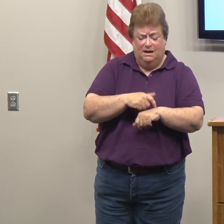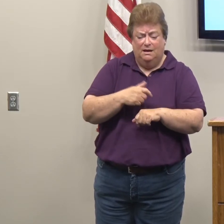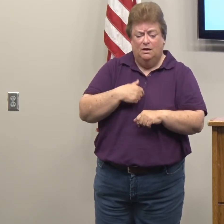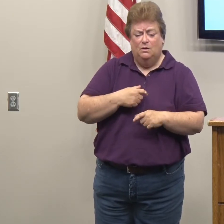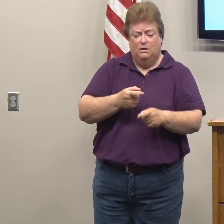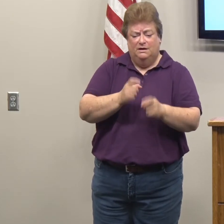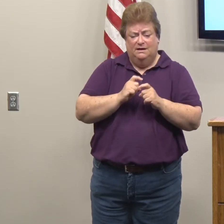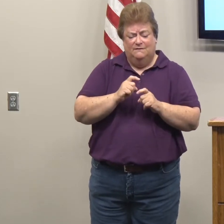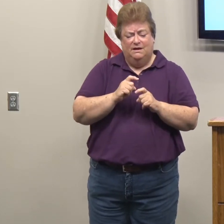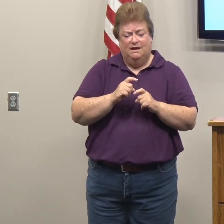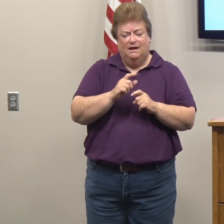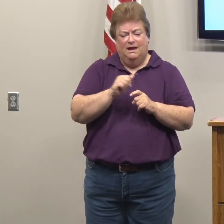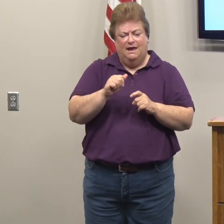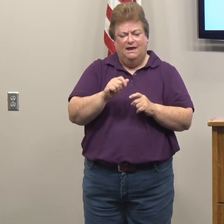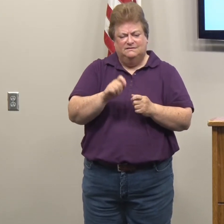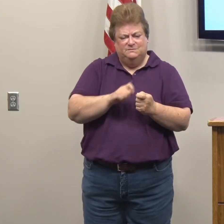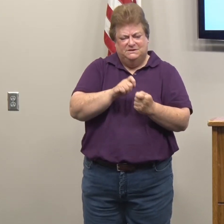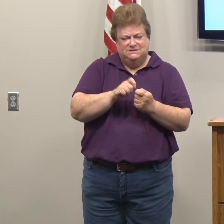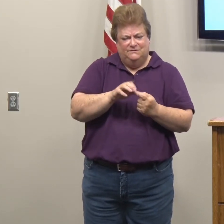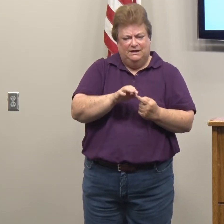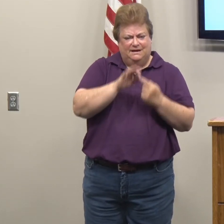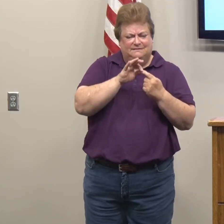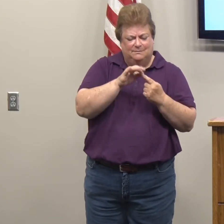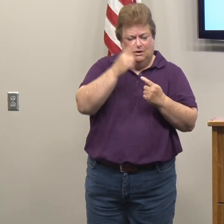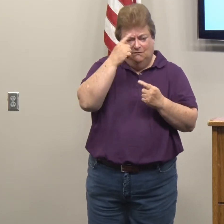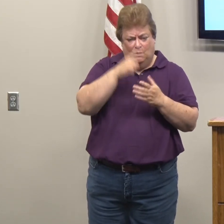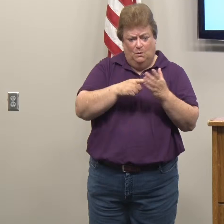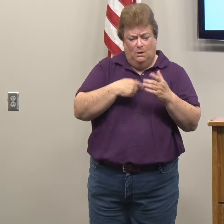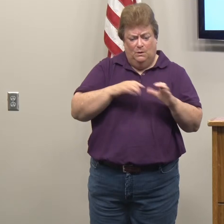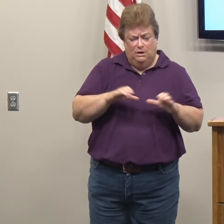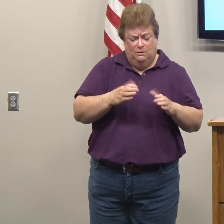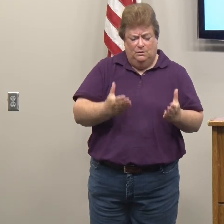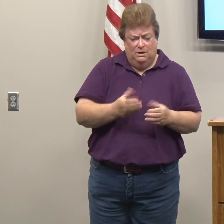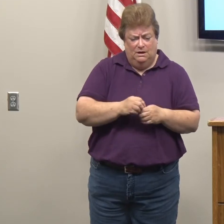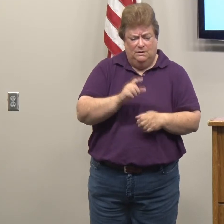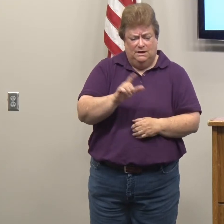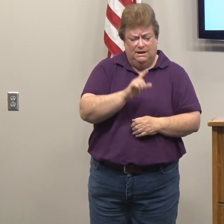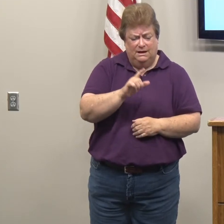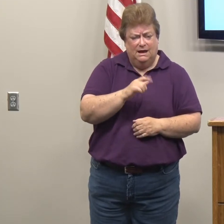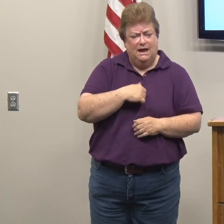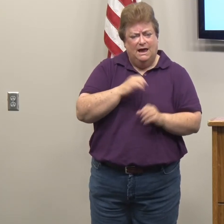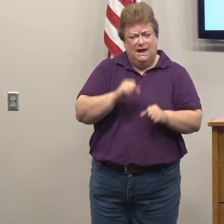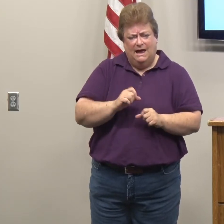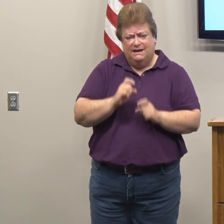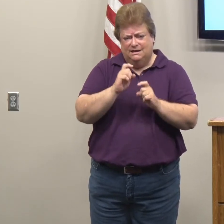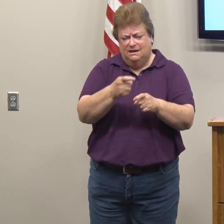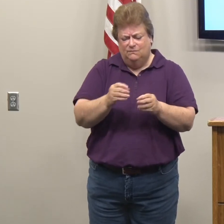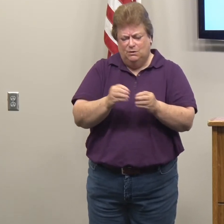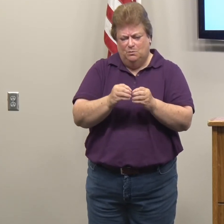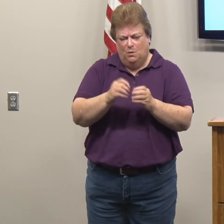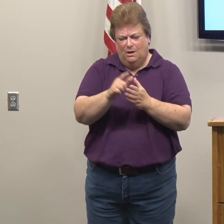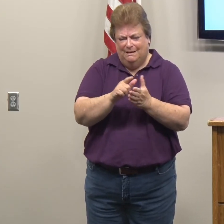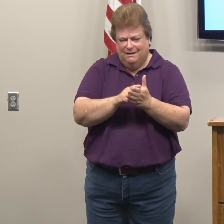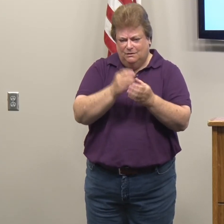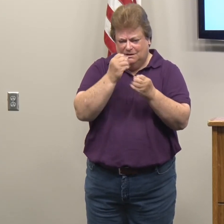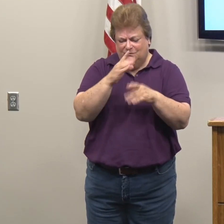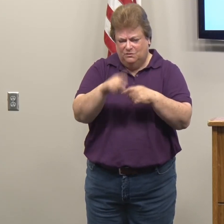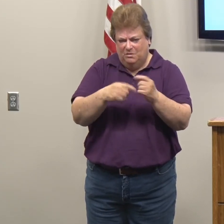a specific exemption for what we do in Lincoln. And we can get you more legal information on that, Brent.